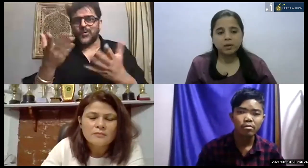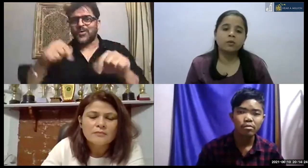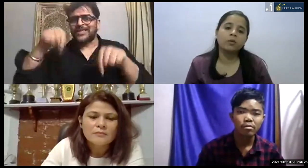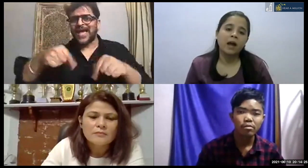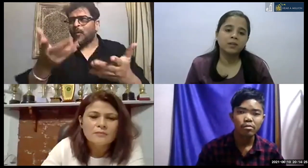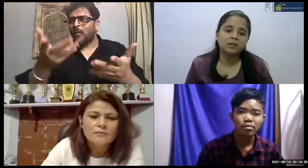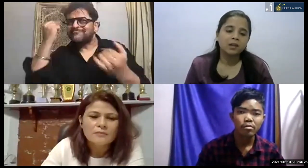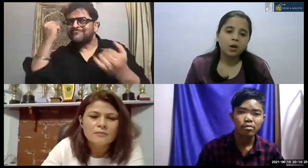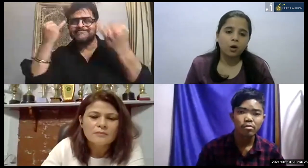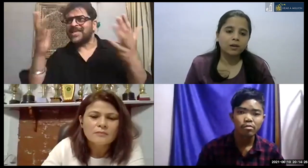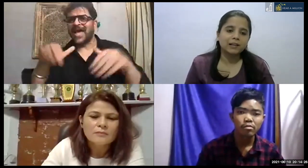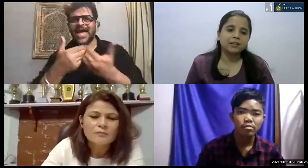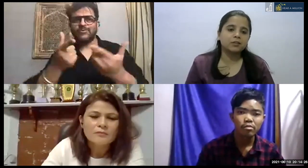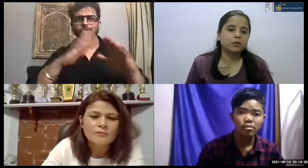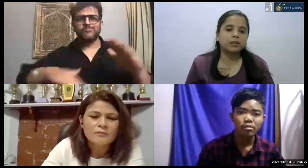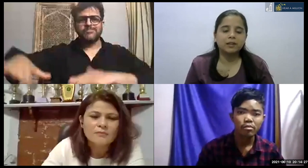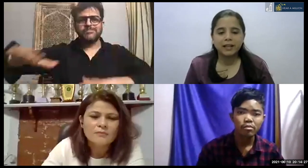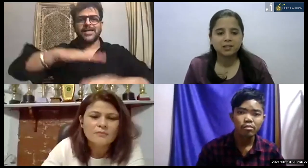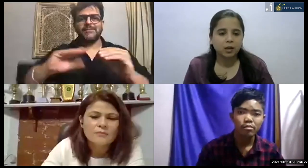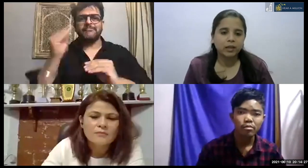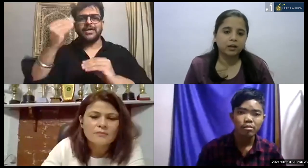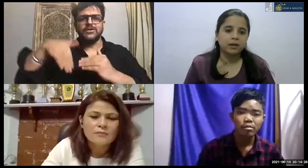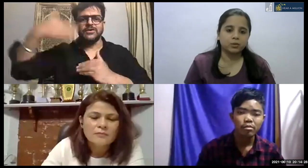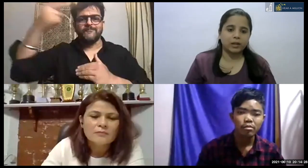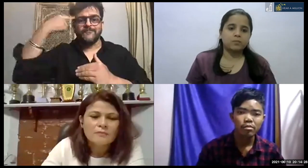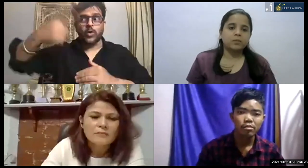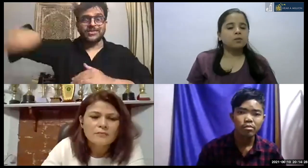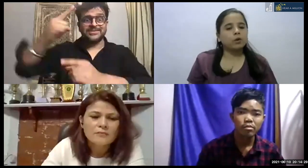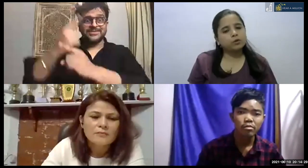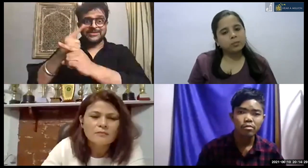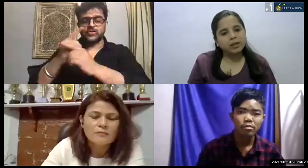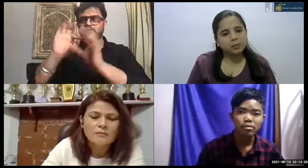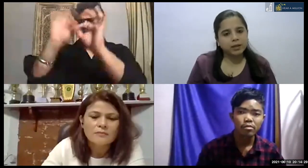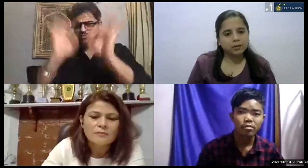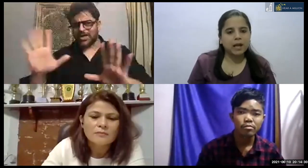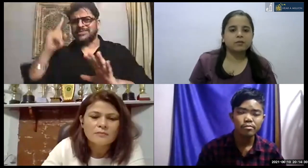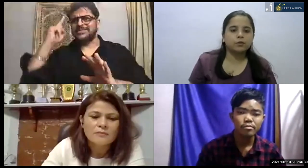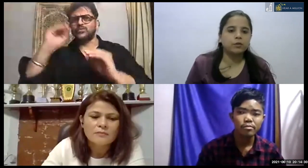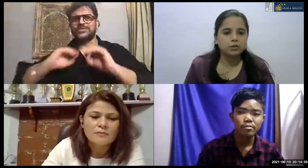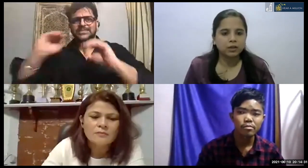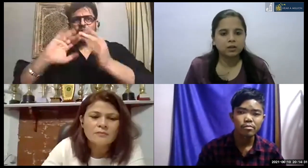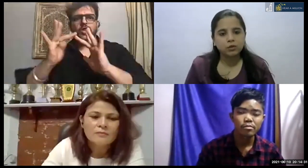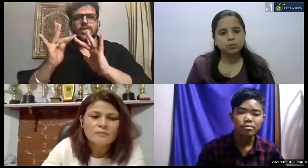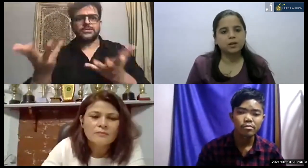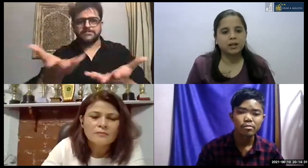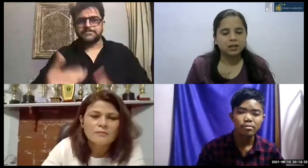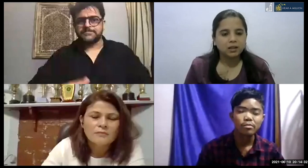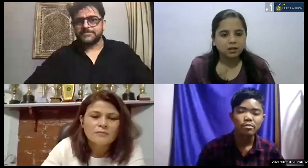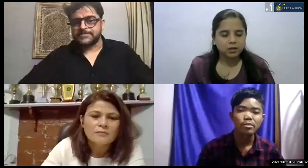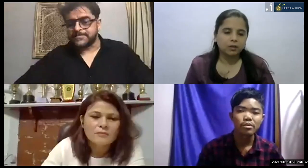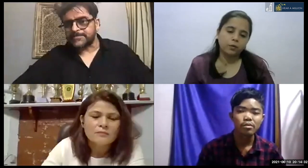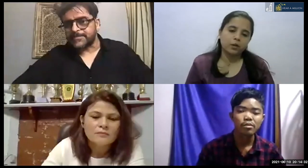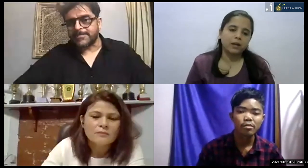For maybe we will have these online classes for the next coming year as well. What could be the better plan for the future, and we should be